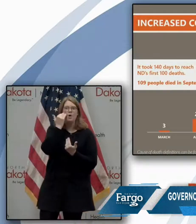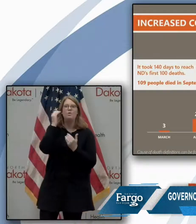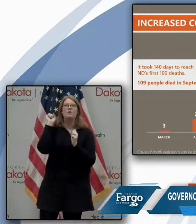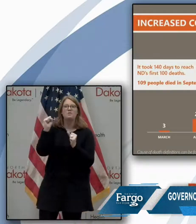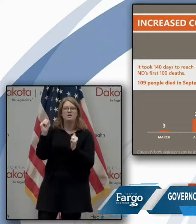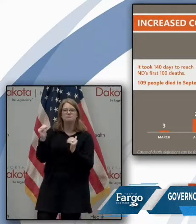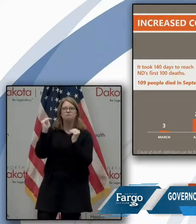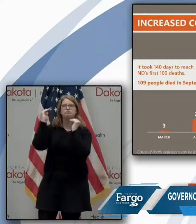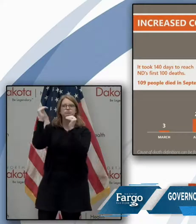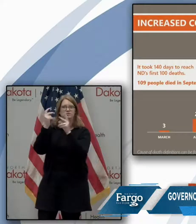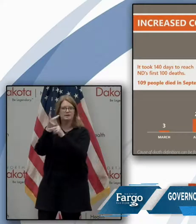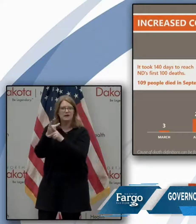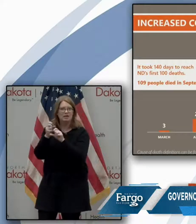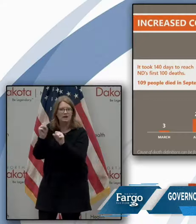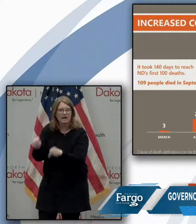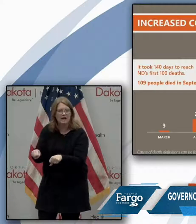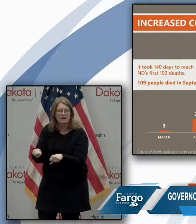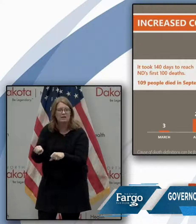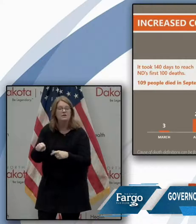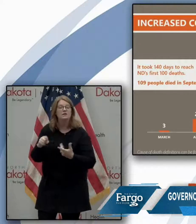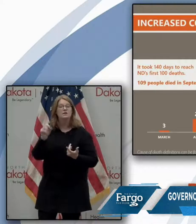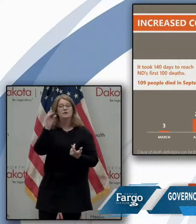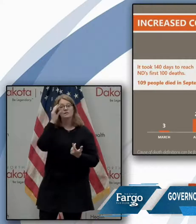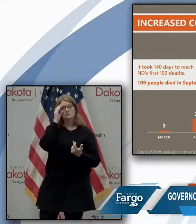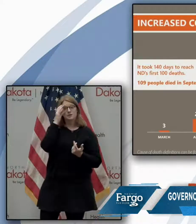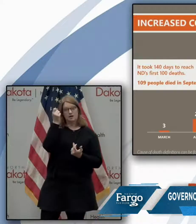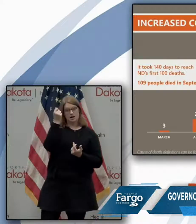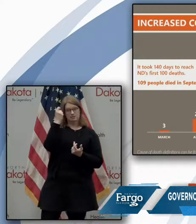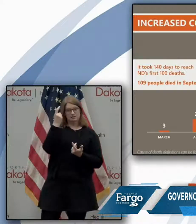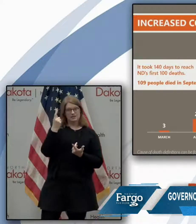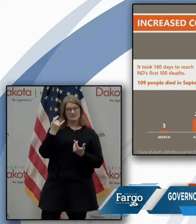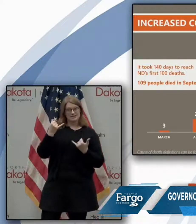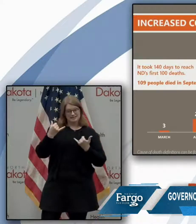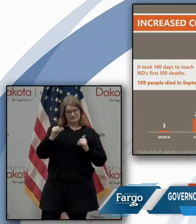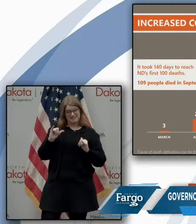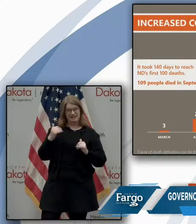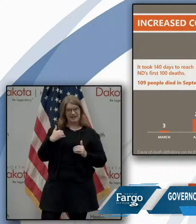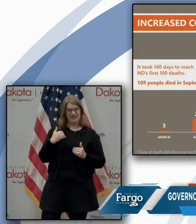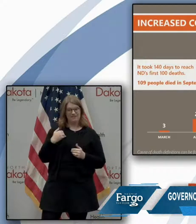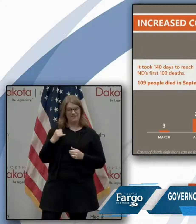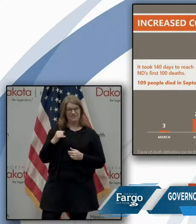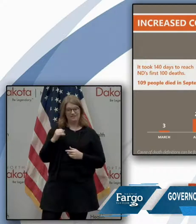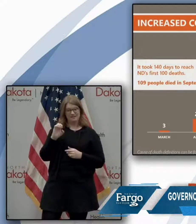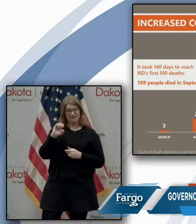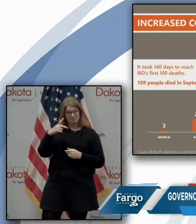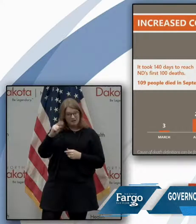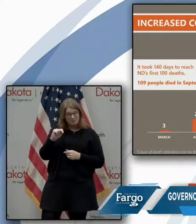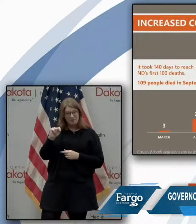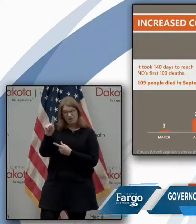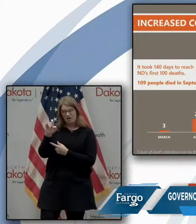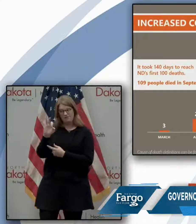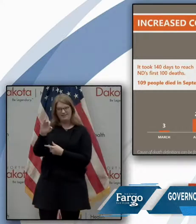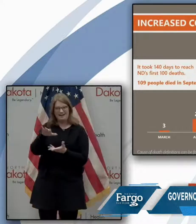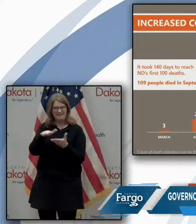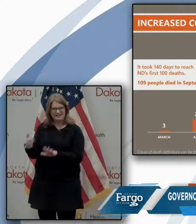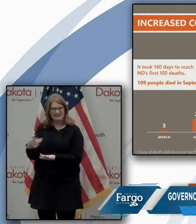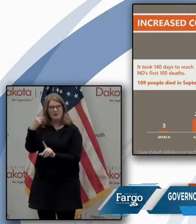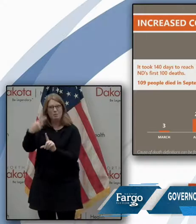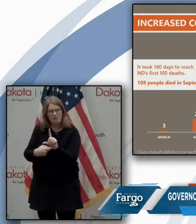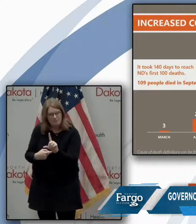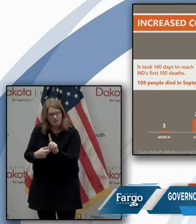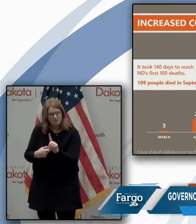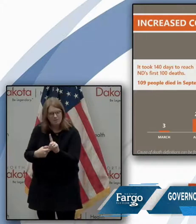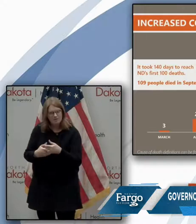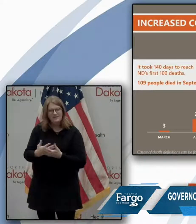that, we still, you know, see ourselves here with 109 deaths in September. And even if we take a look at the last